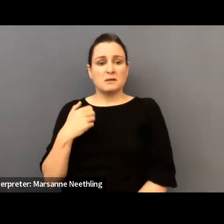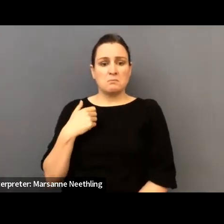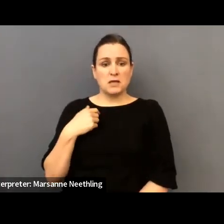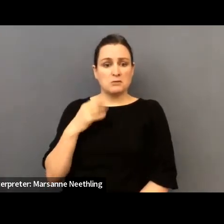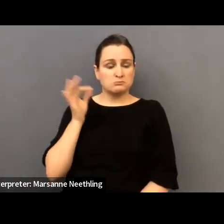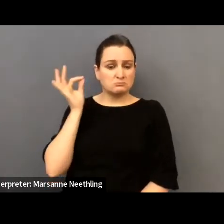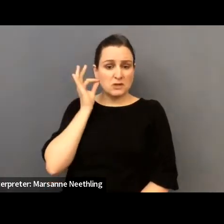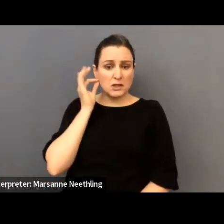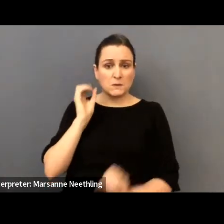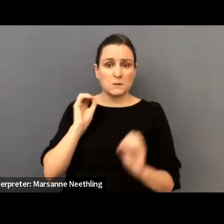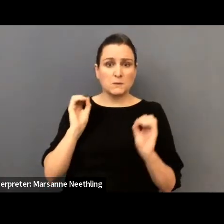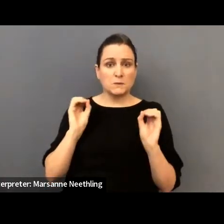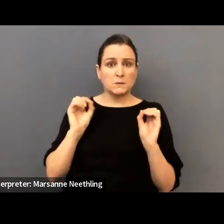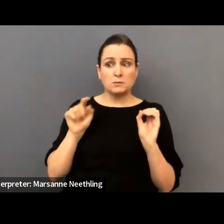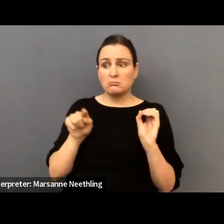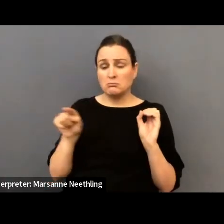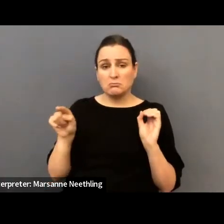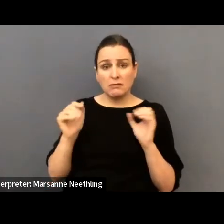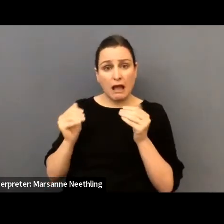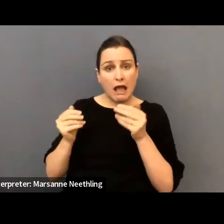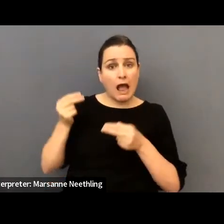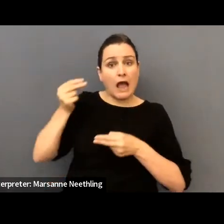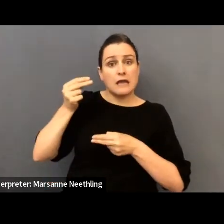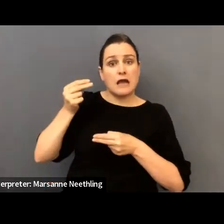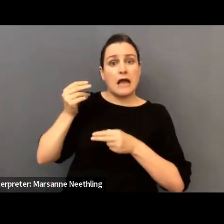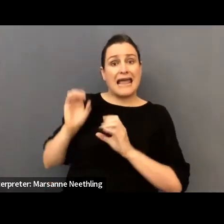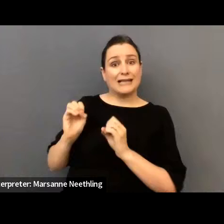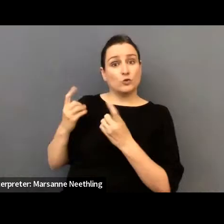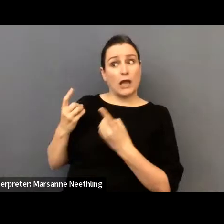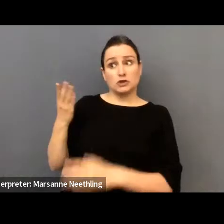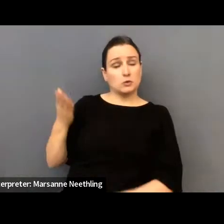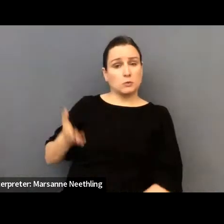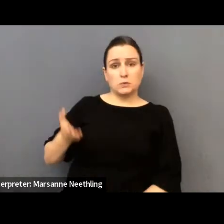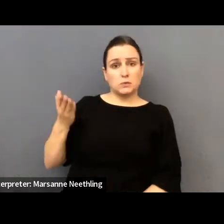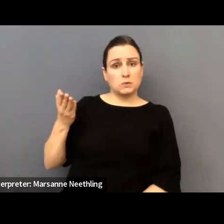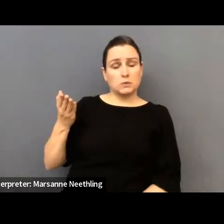education, but I know that Hetsa is here